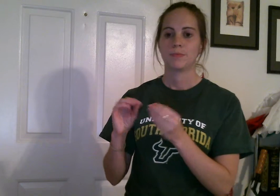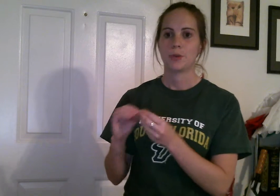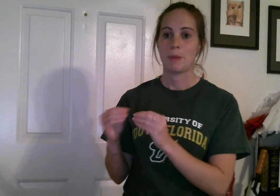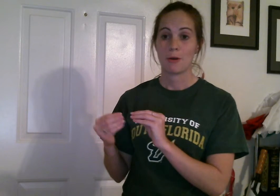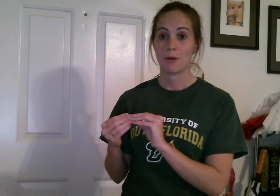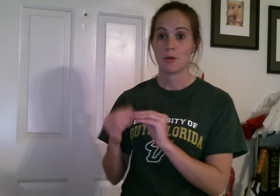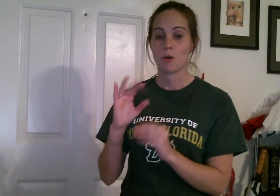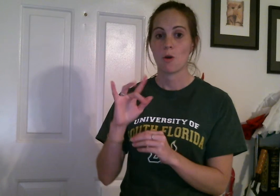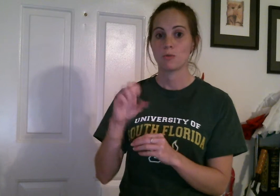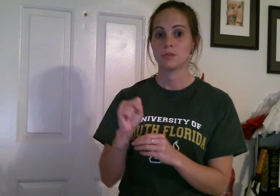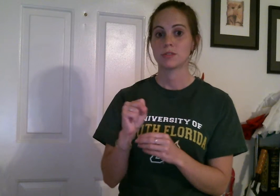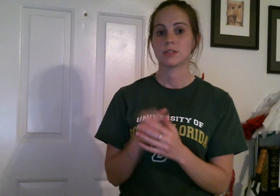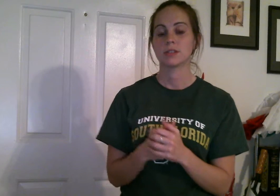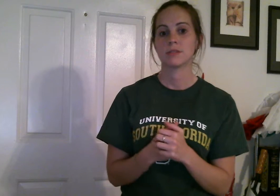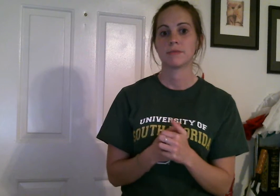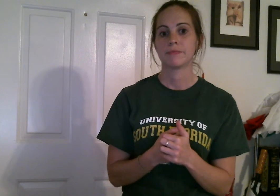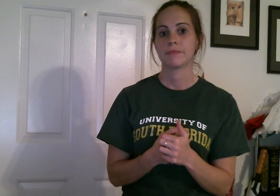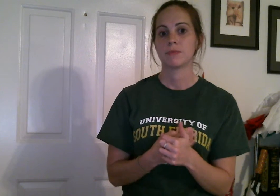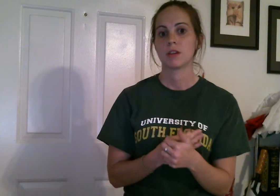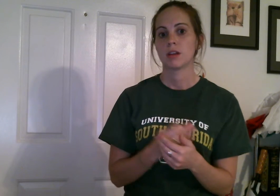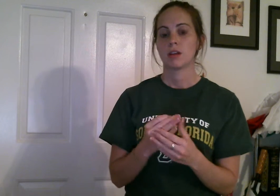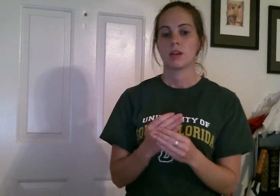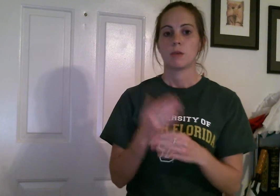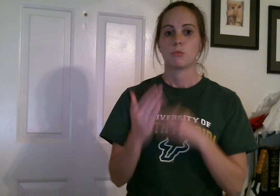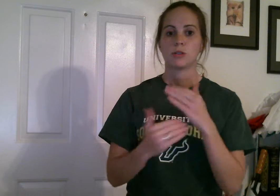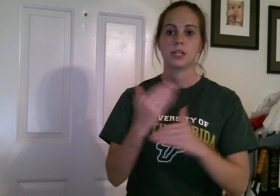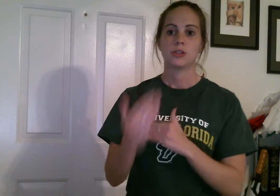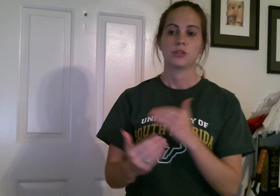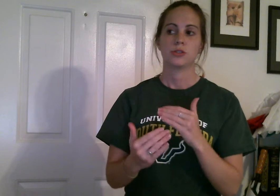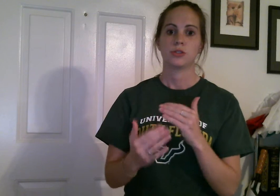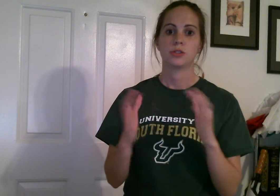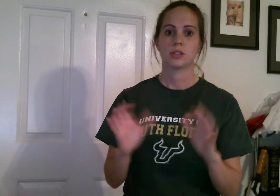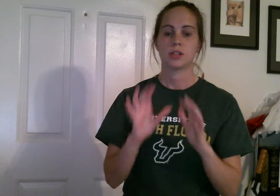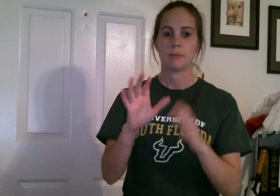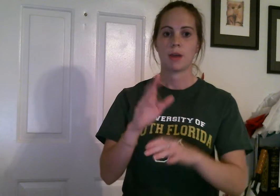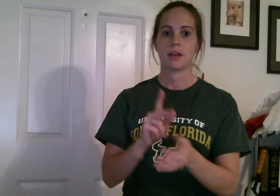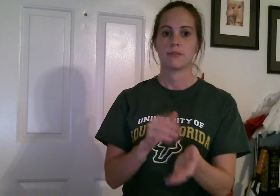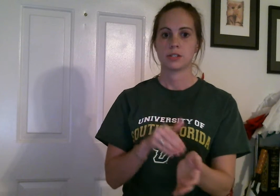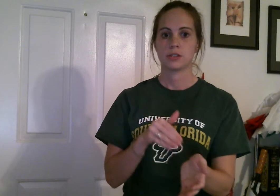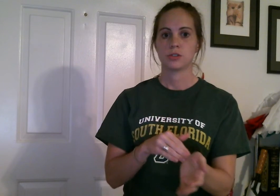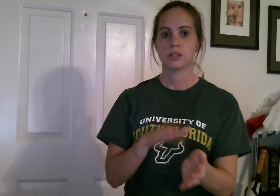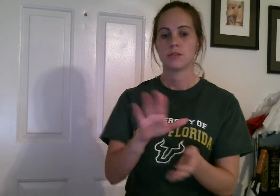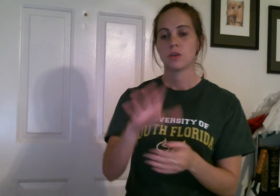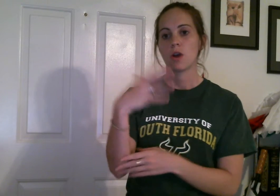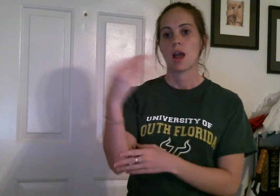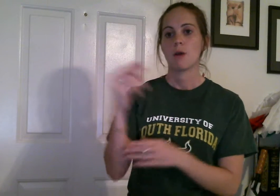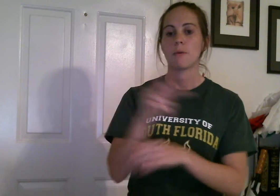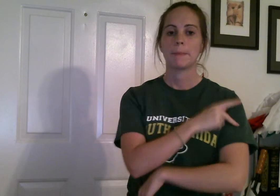procedures performed by physicians. So this is pretty much used in your outpatient setting or